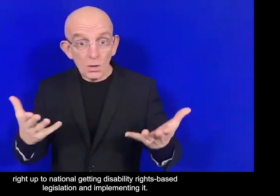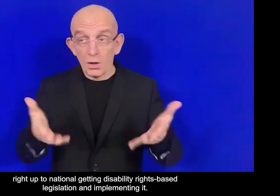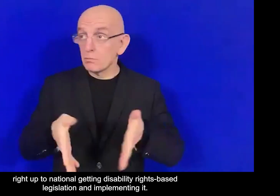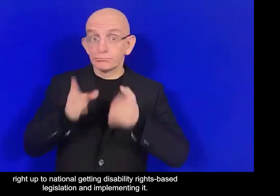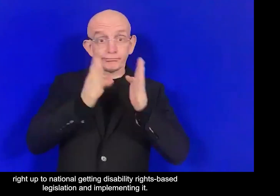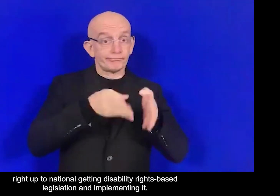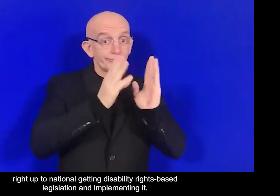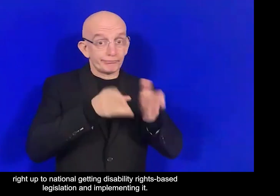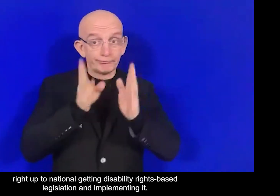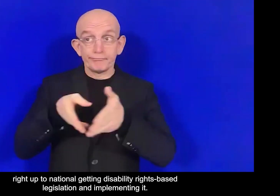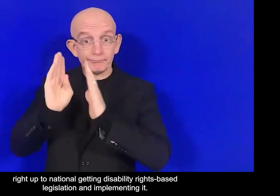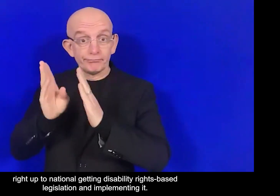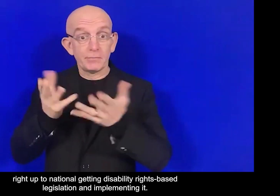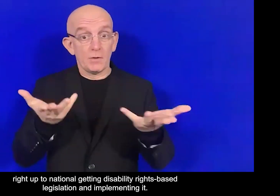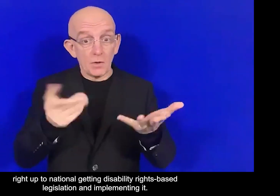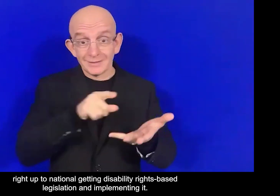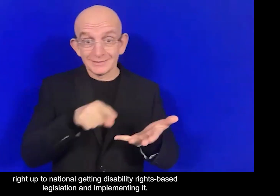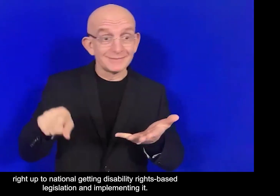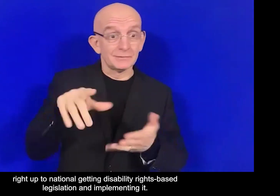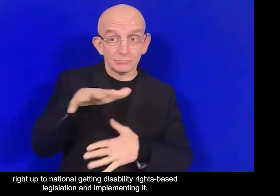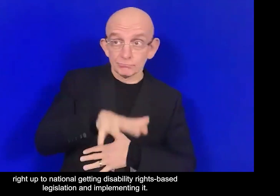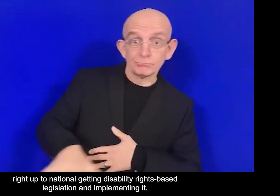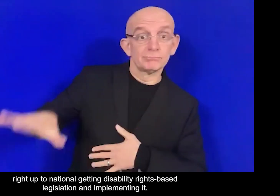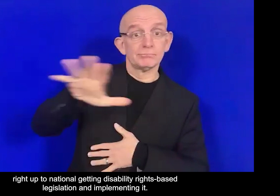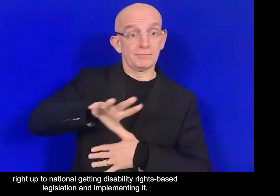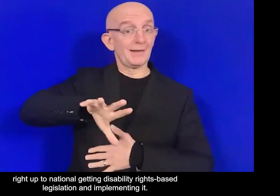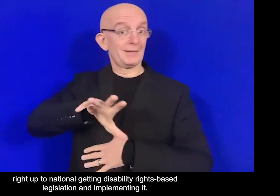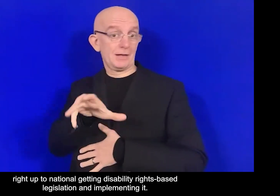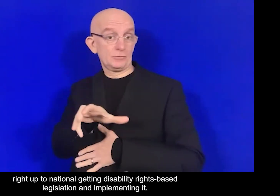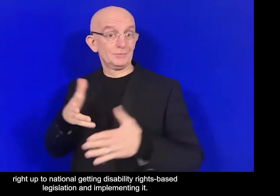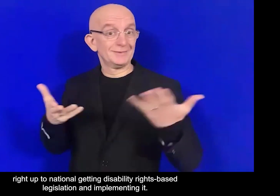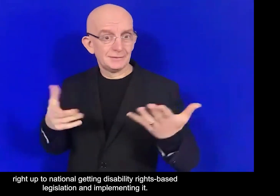getting disability rights based legislation and